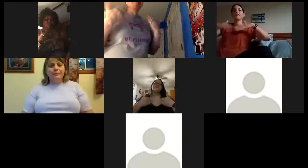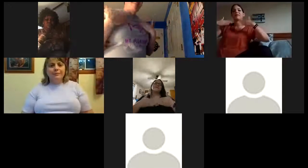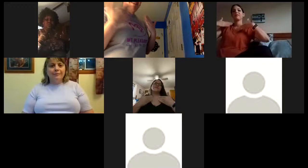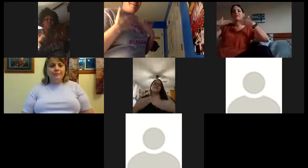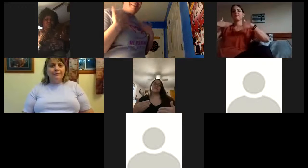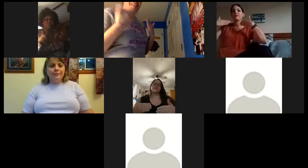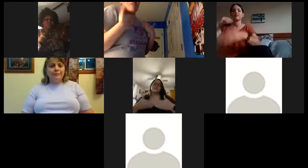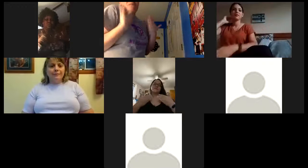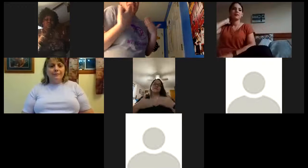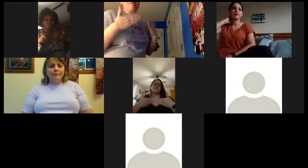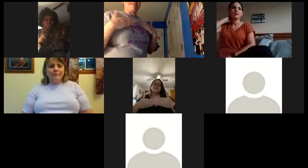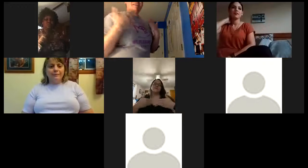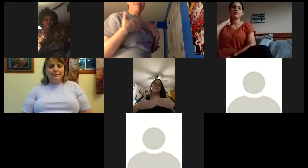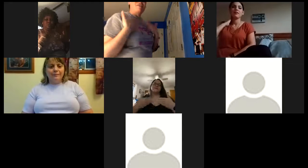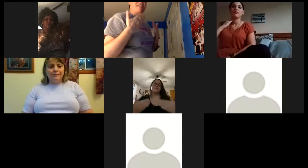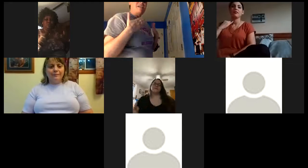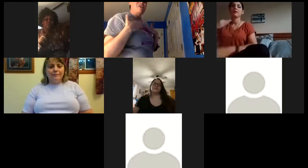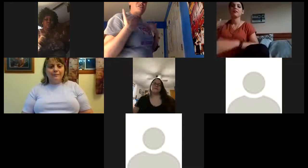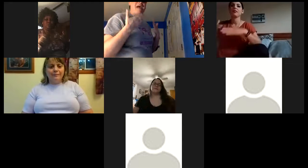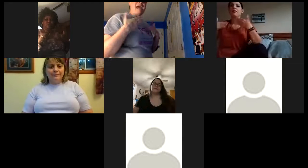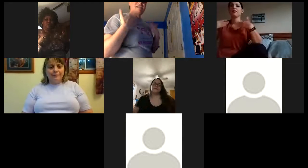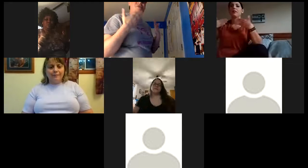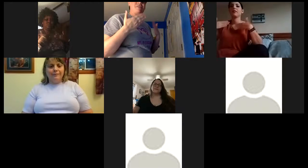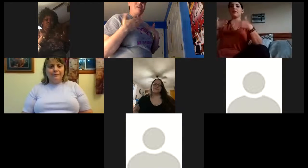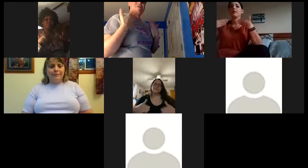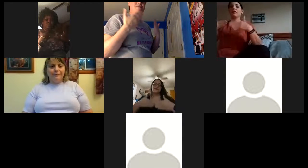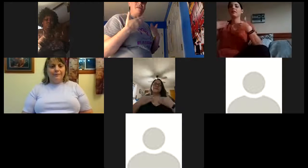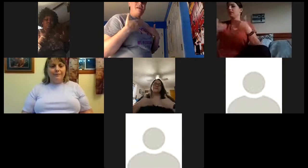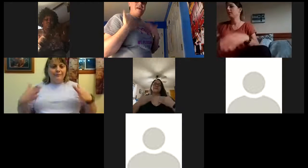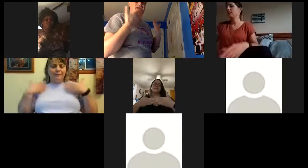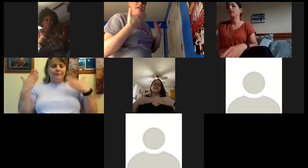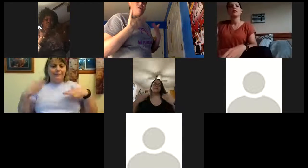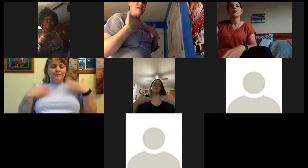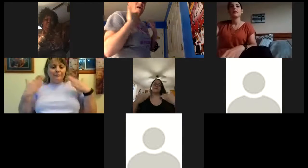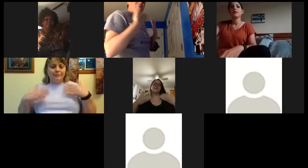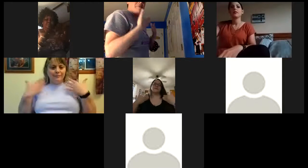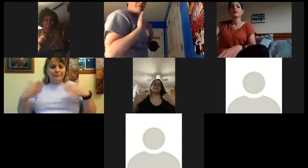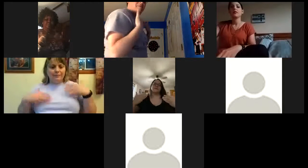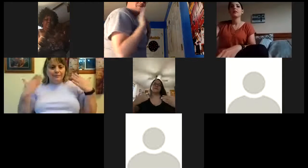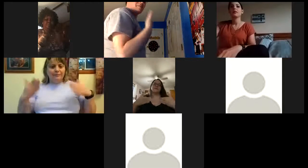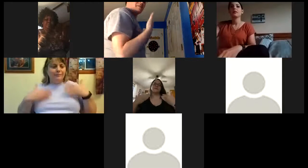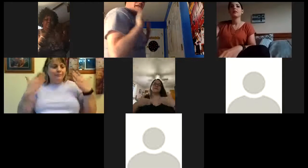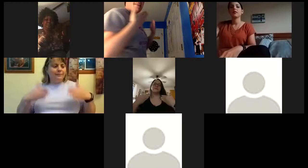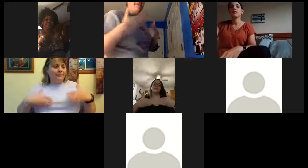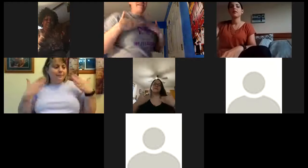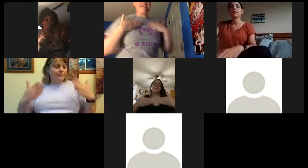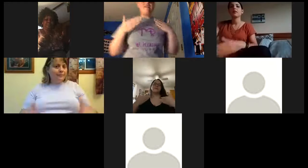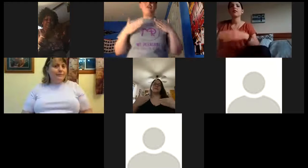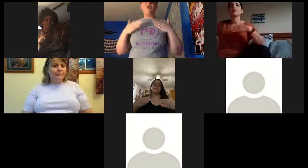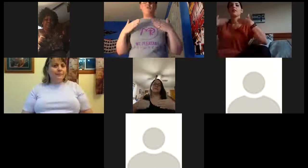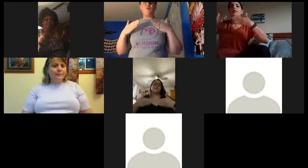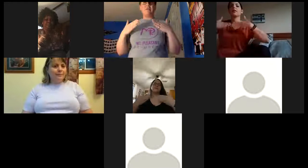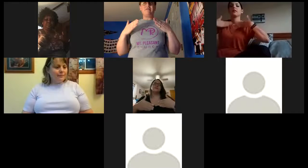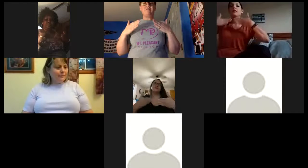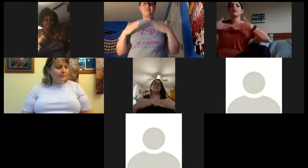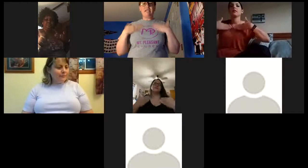want to, that's what it makes me think of. So it's like you're just patting yourself and going up. And like I said, if you